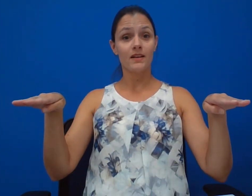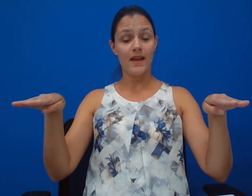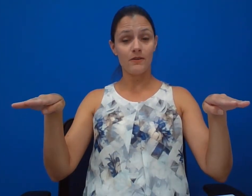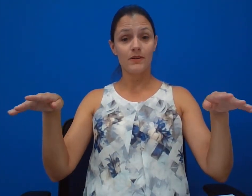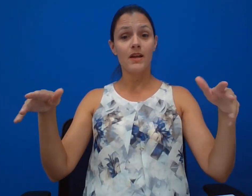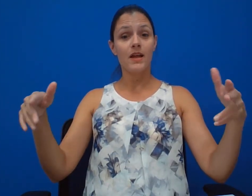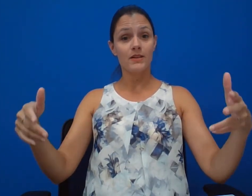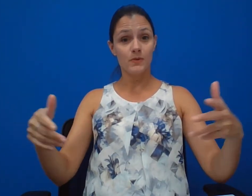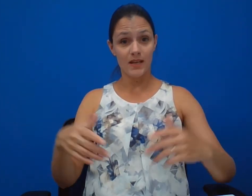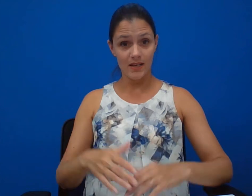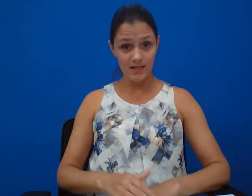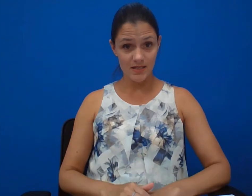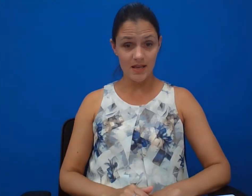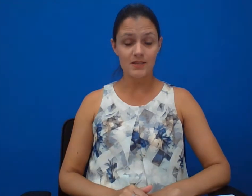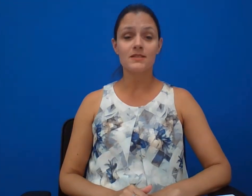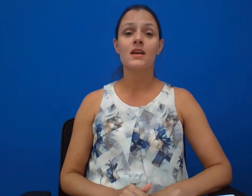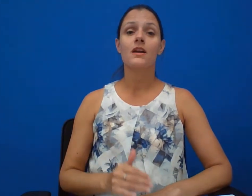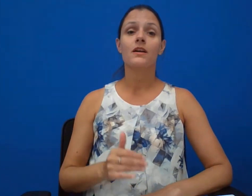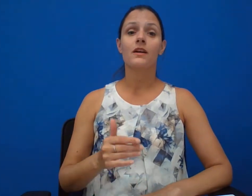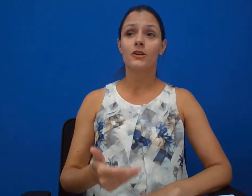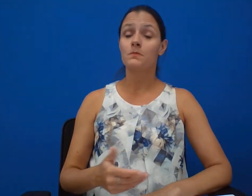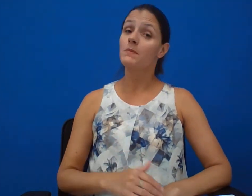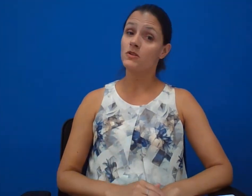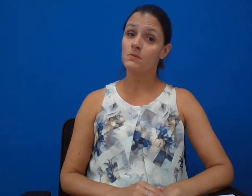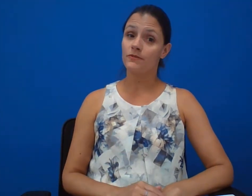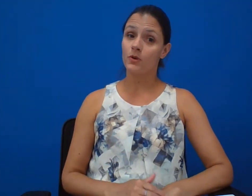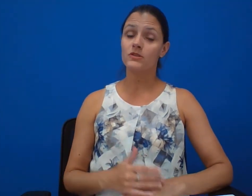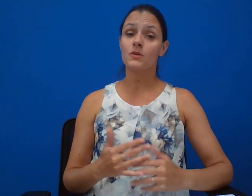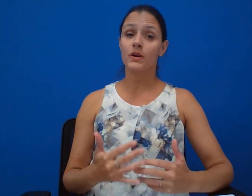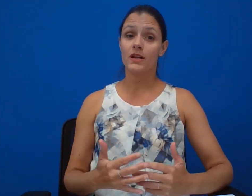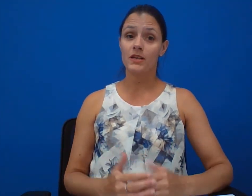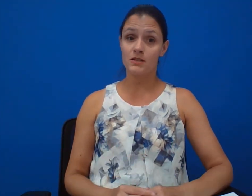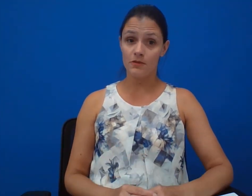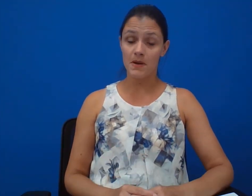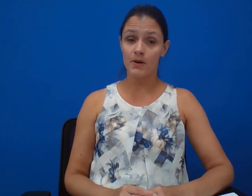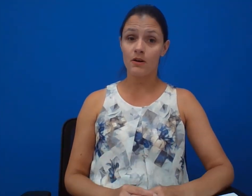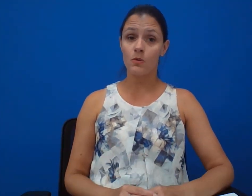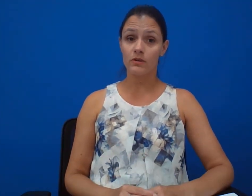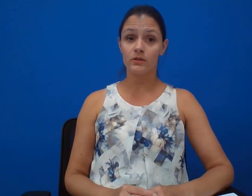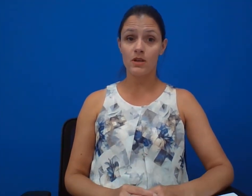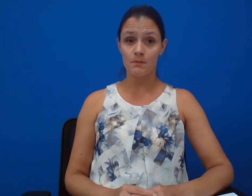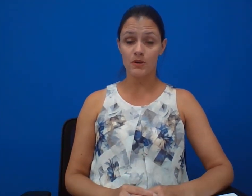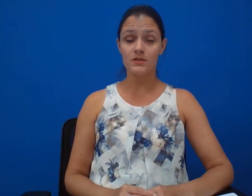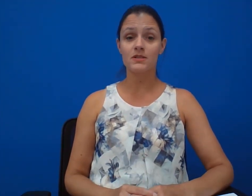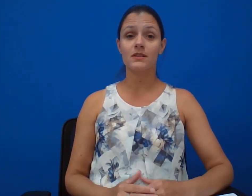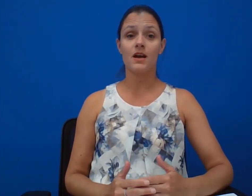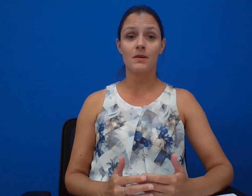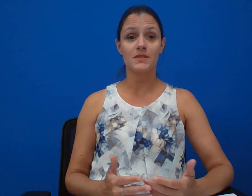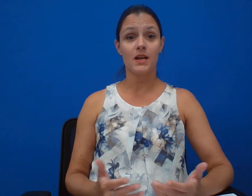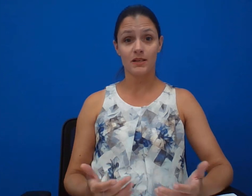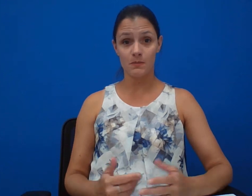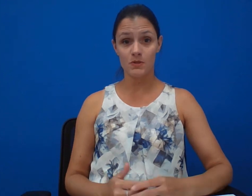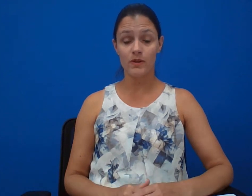Now, as we get into this, it could be multiple floors, so we're going to need to remember our ordinal numbers, signing numbers 1 through